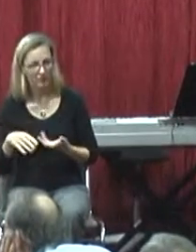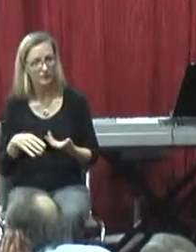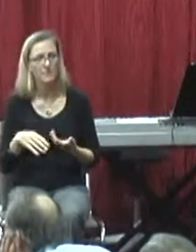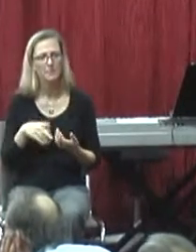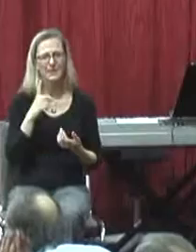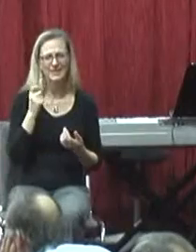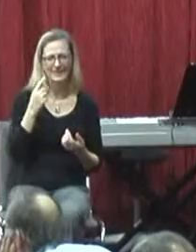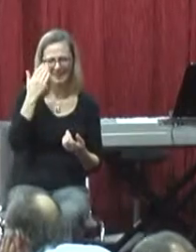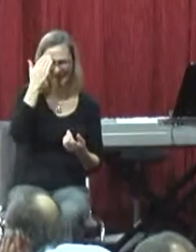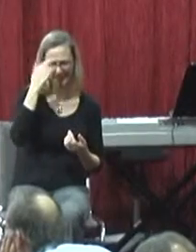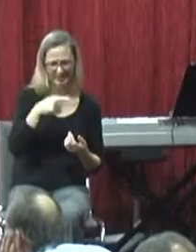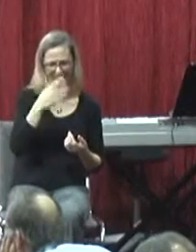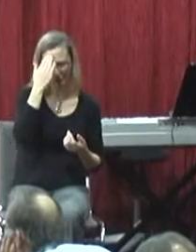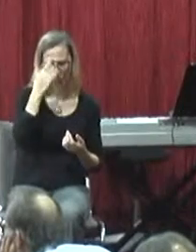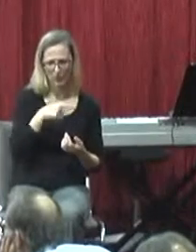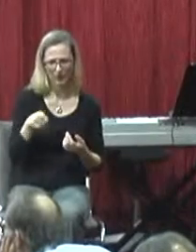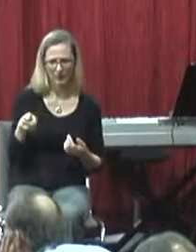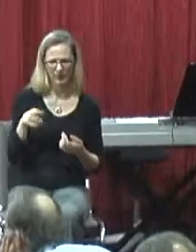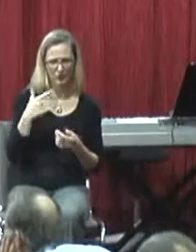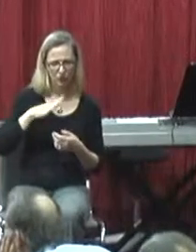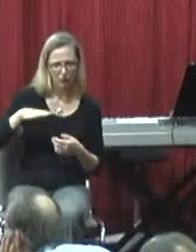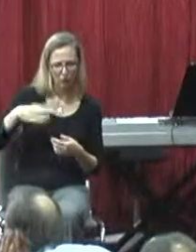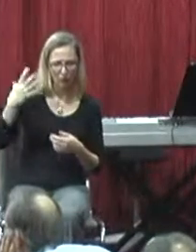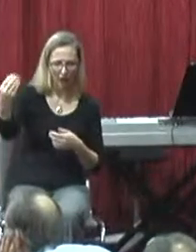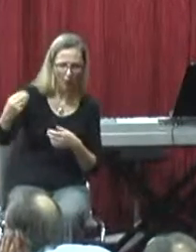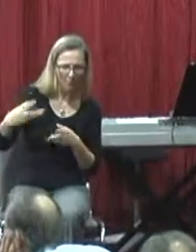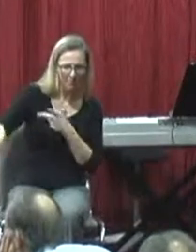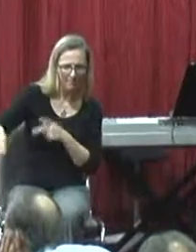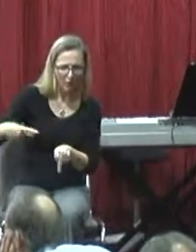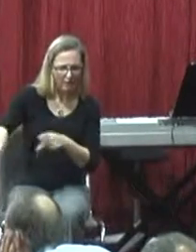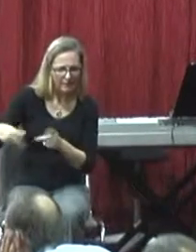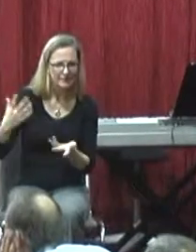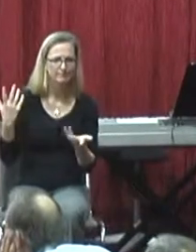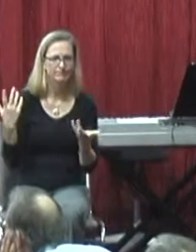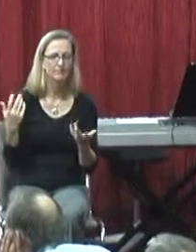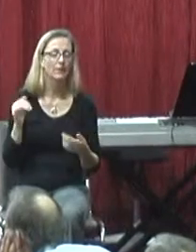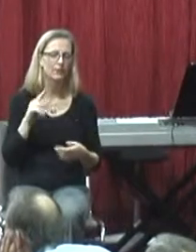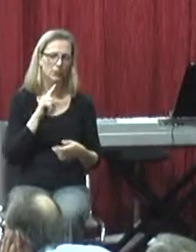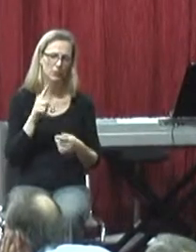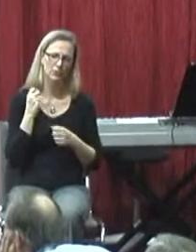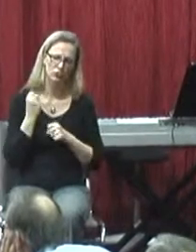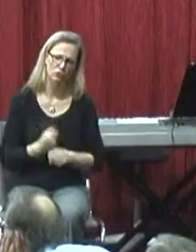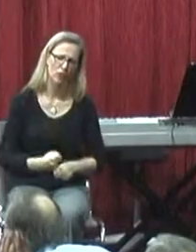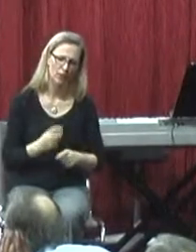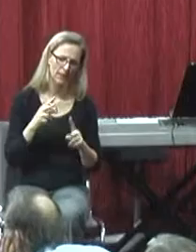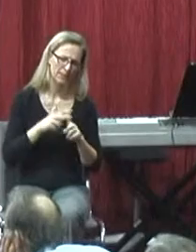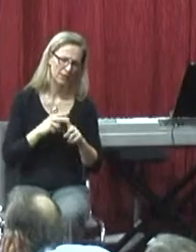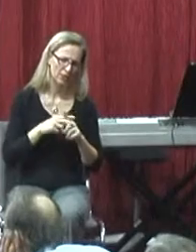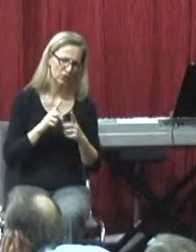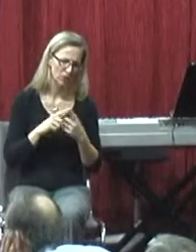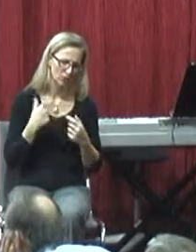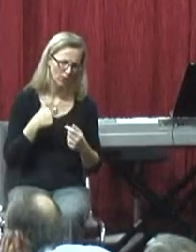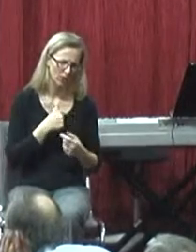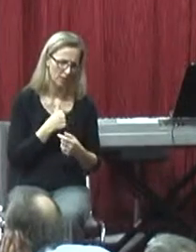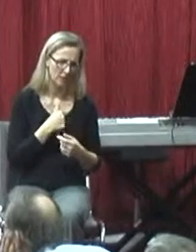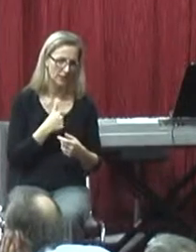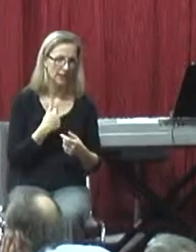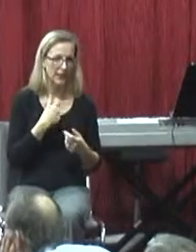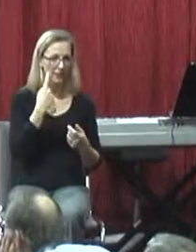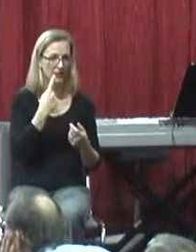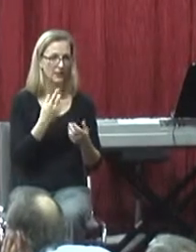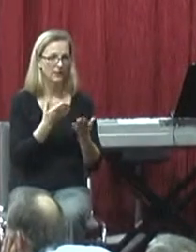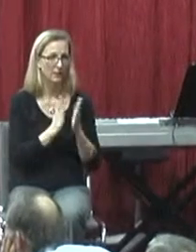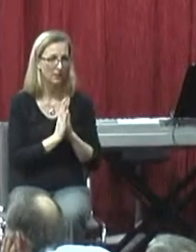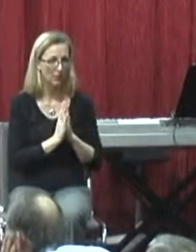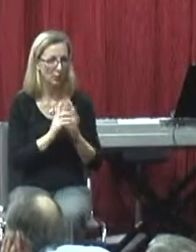partying. And that has a really strong application to us, and I believe it's the application that the prayer group is going to start